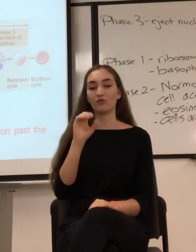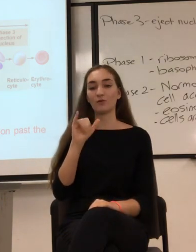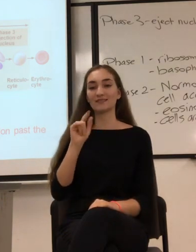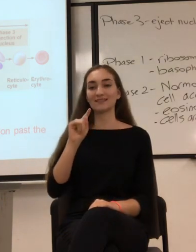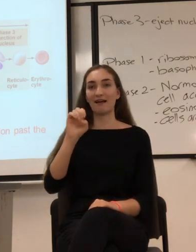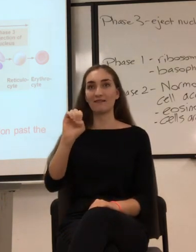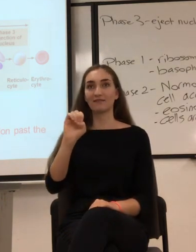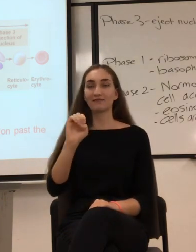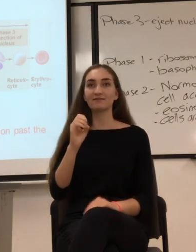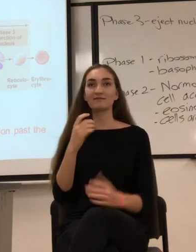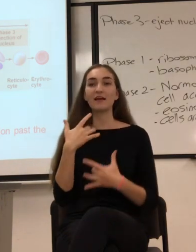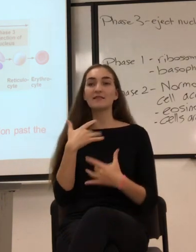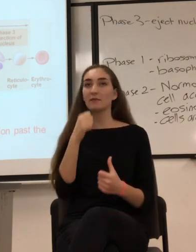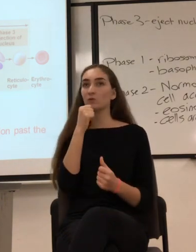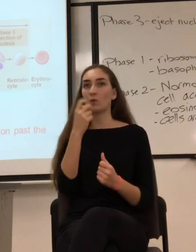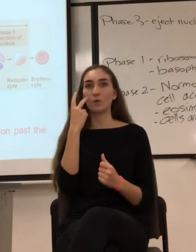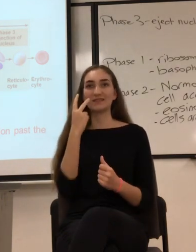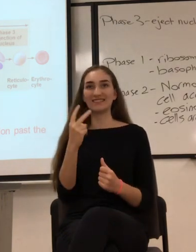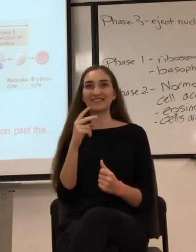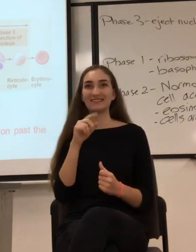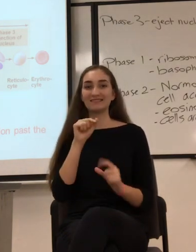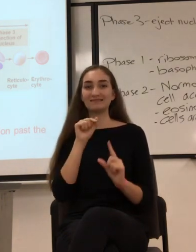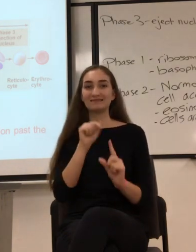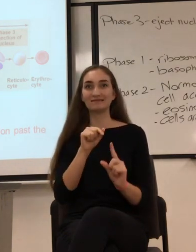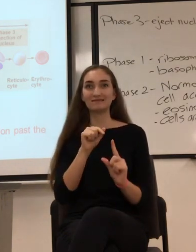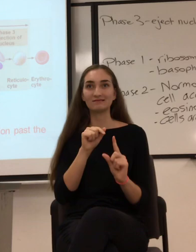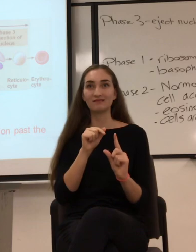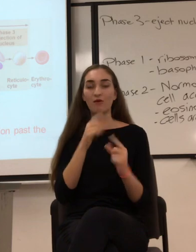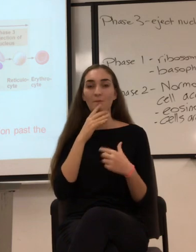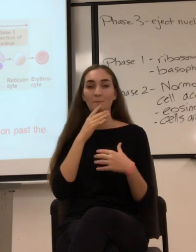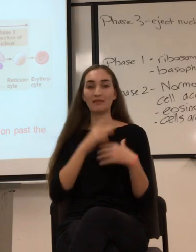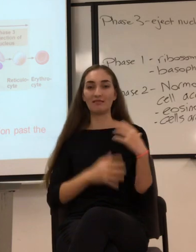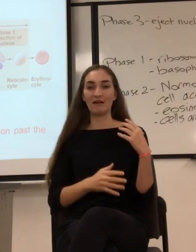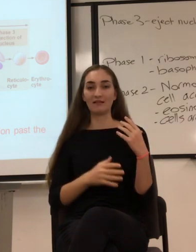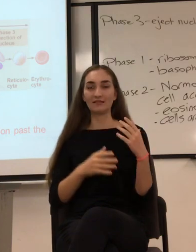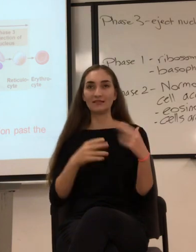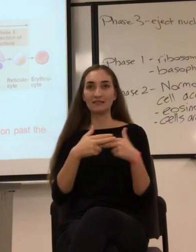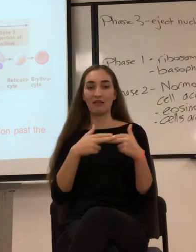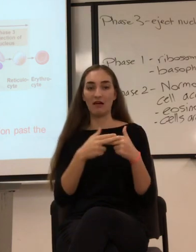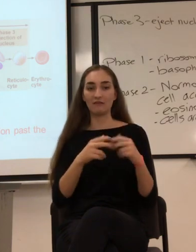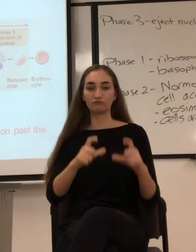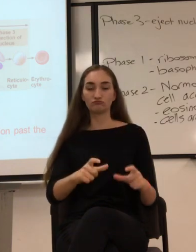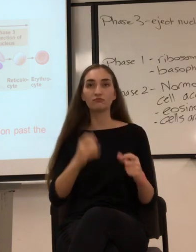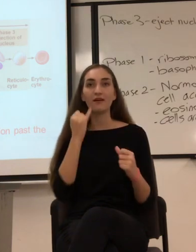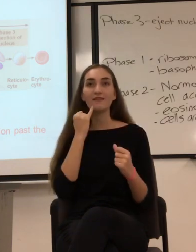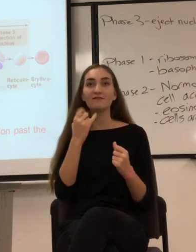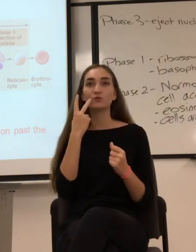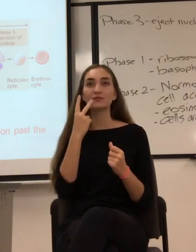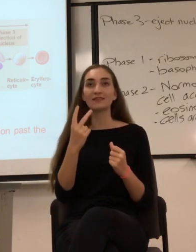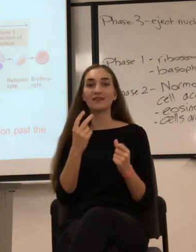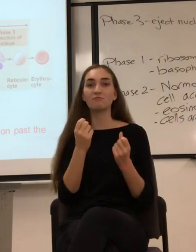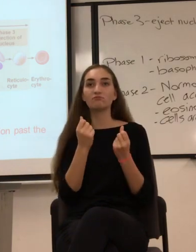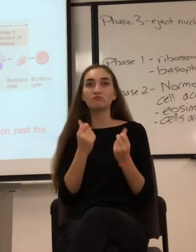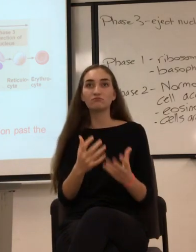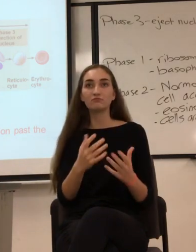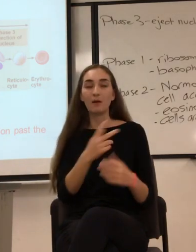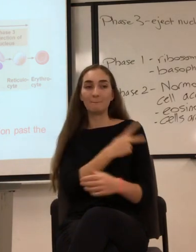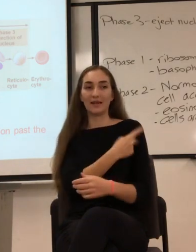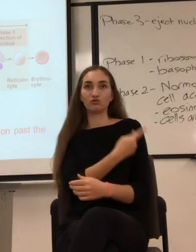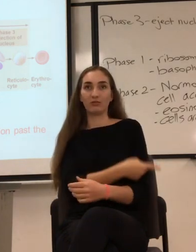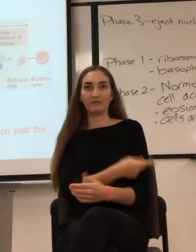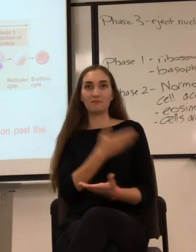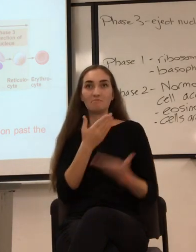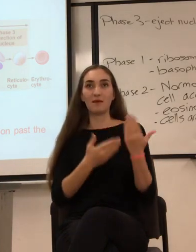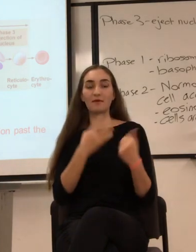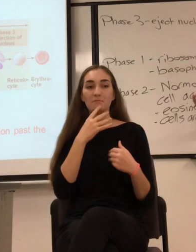Urethrocyte. I usually don't see these on blood smear slides, the reticulocytes. If you see a lot of them, the patient